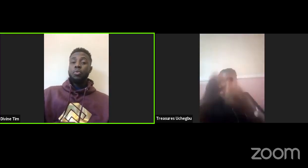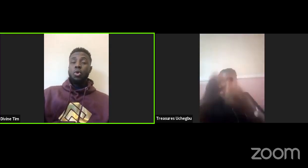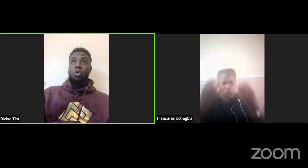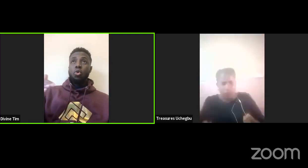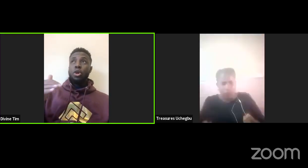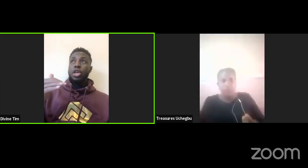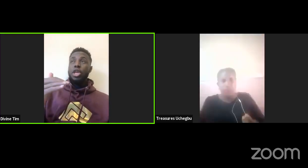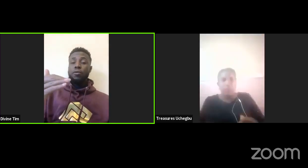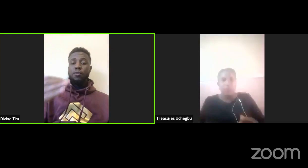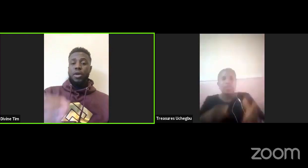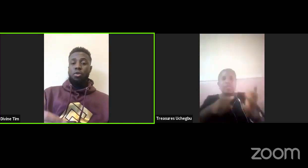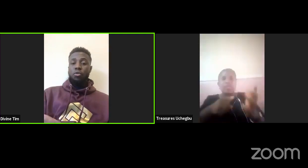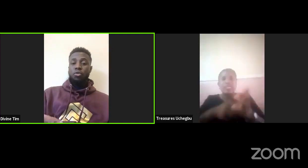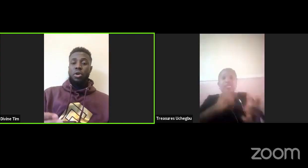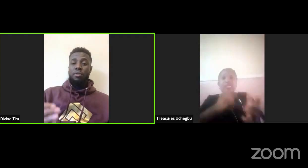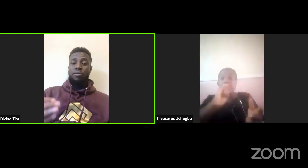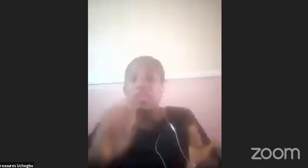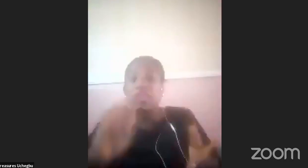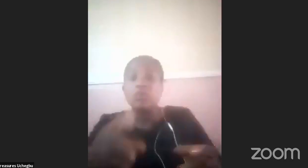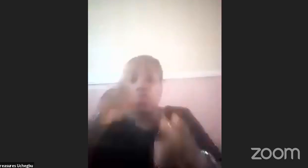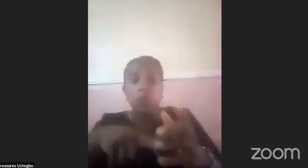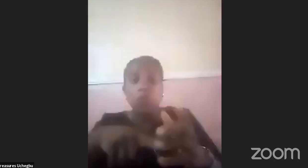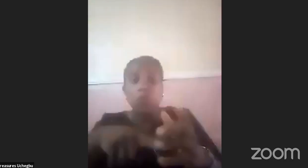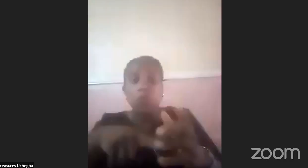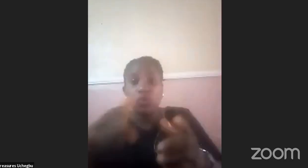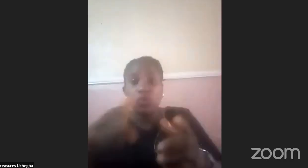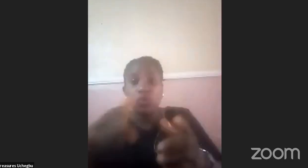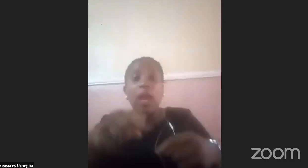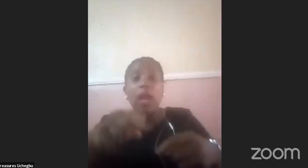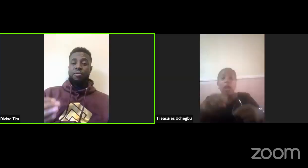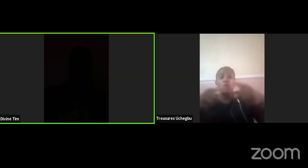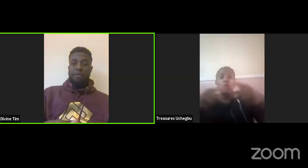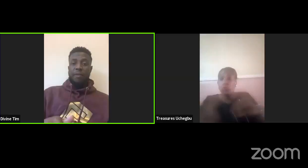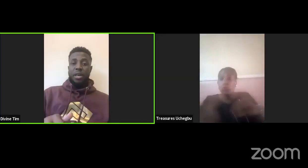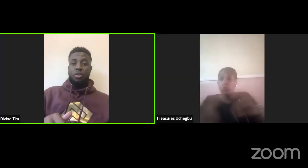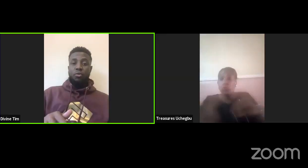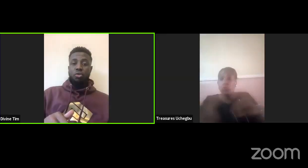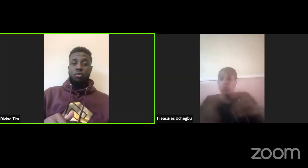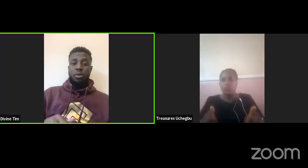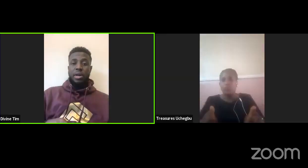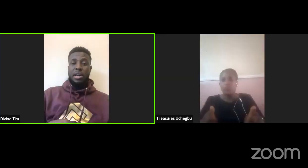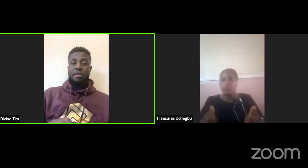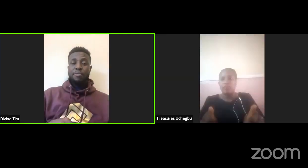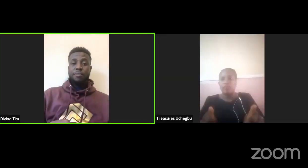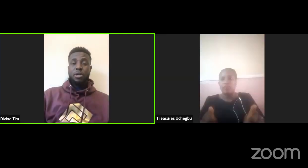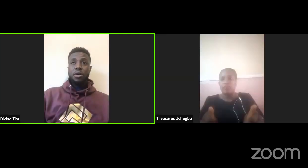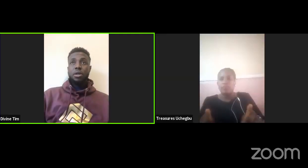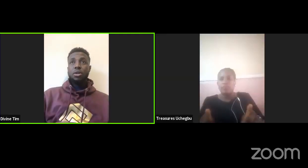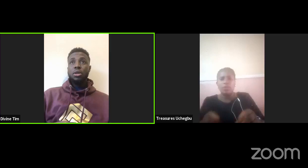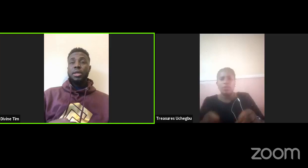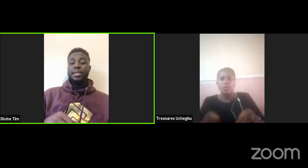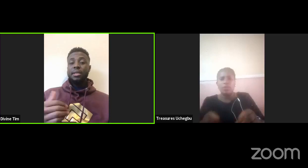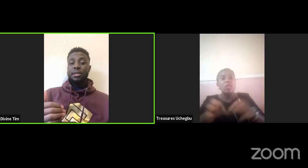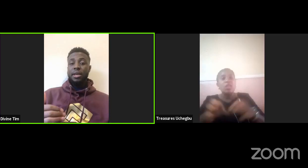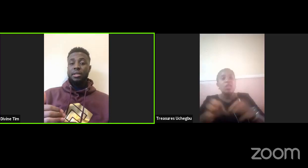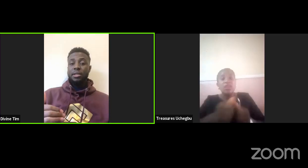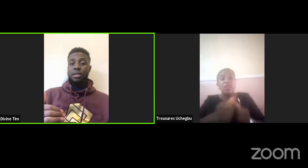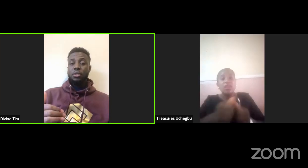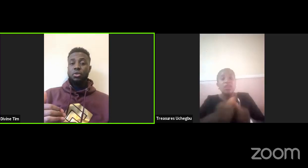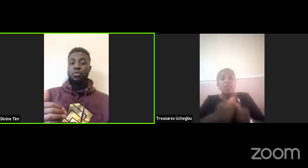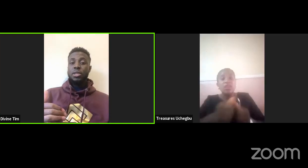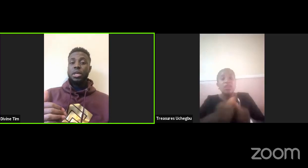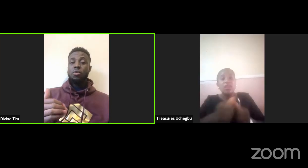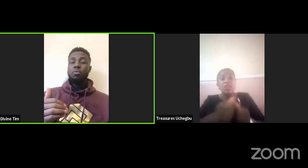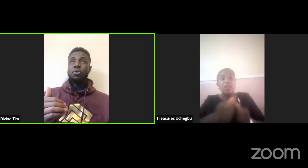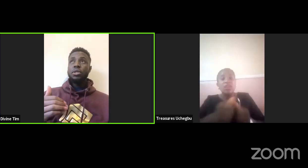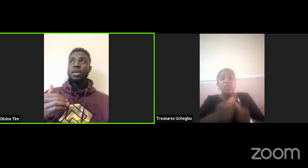follow. If any of you have seen the